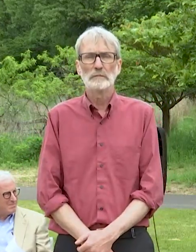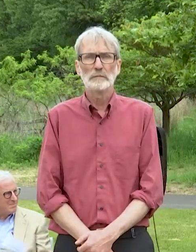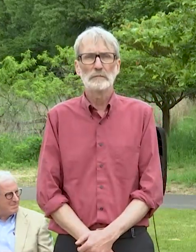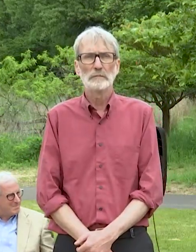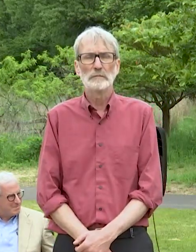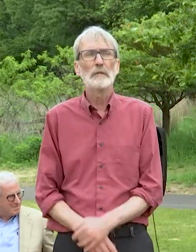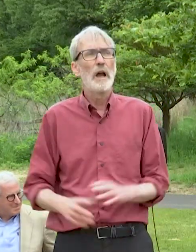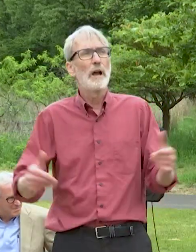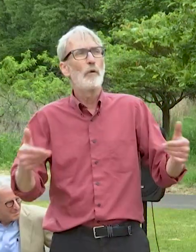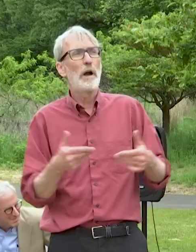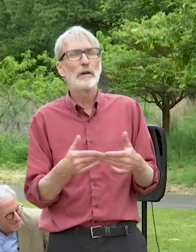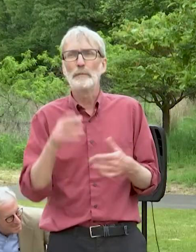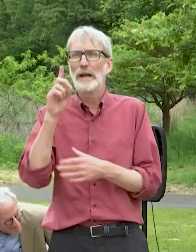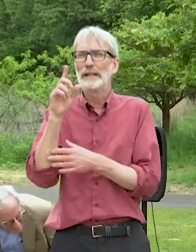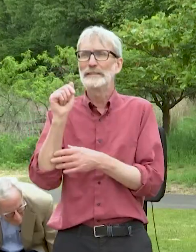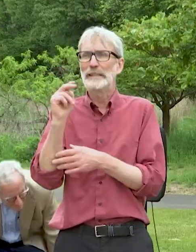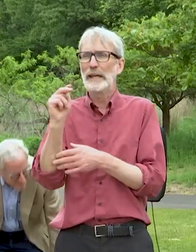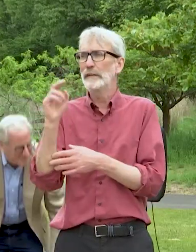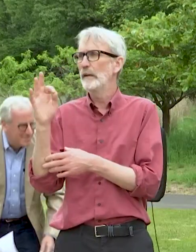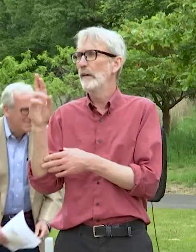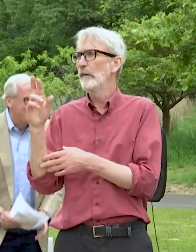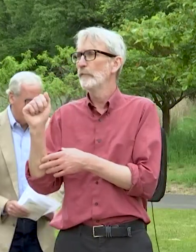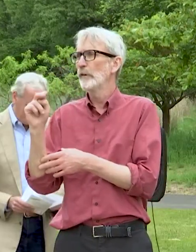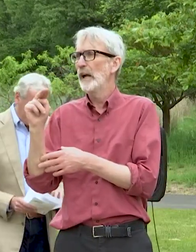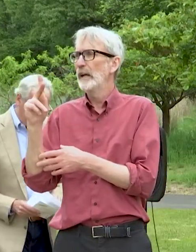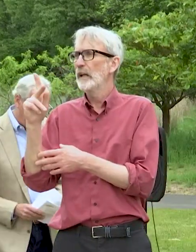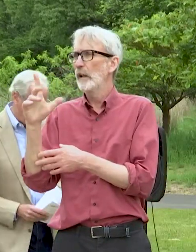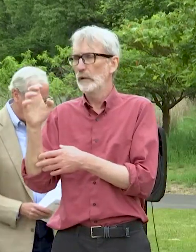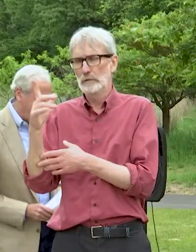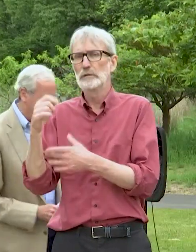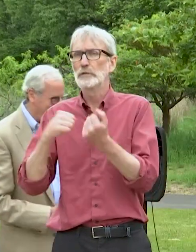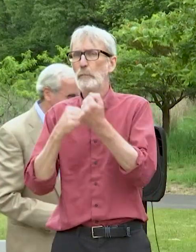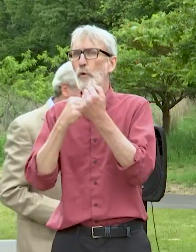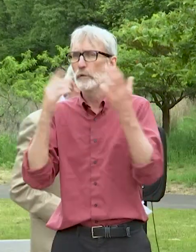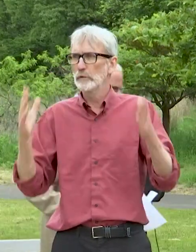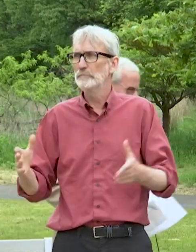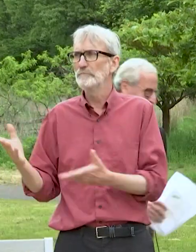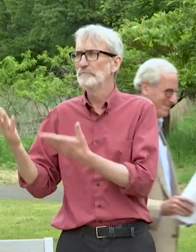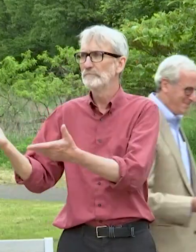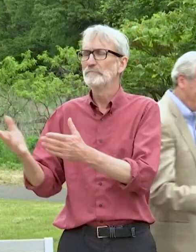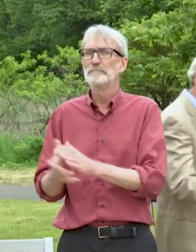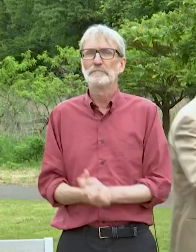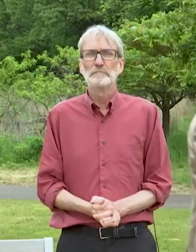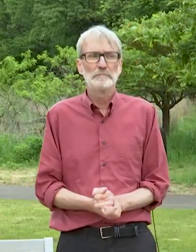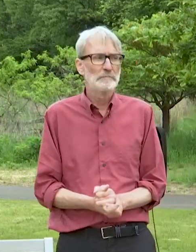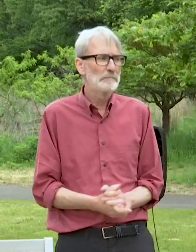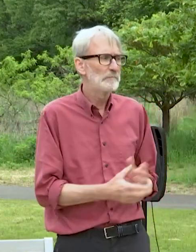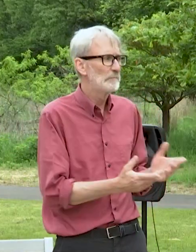welcome Representative Dan Frankel, another wonderful supporter, to the podium.